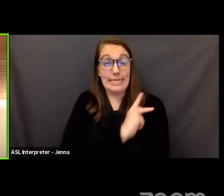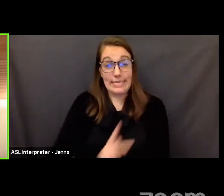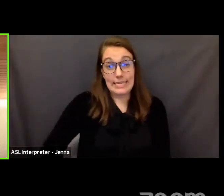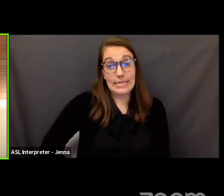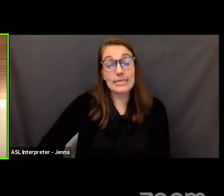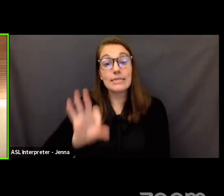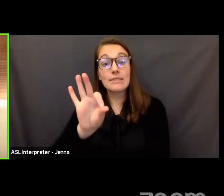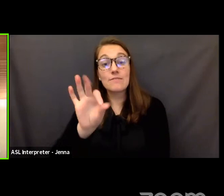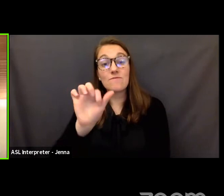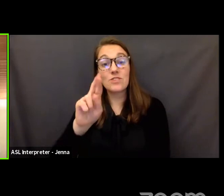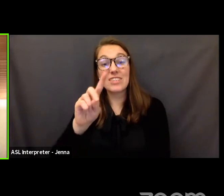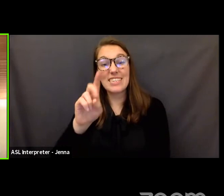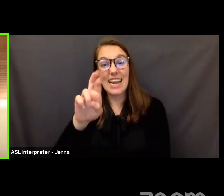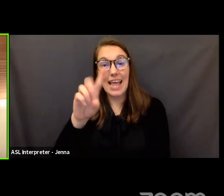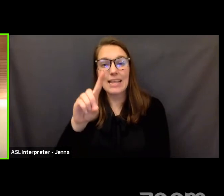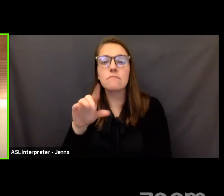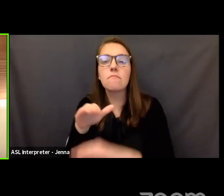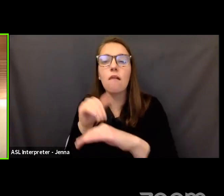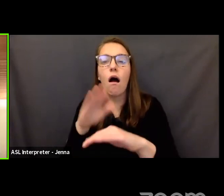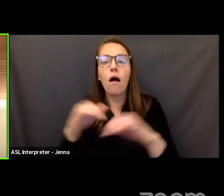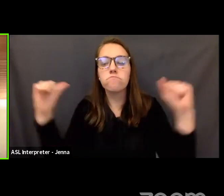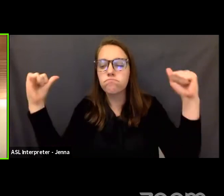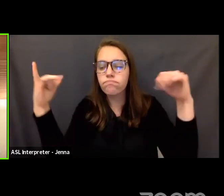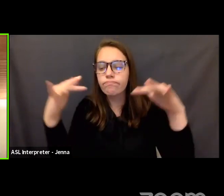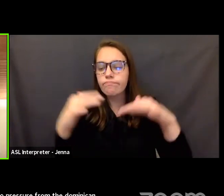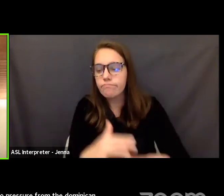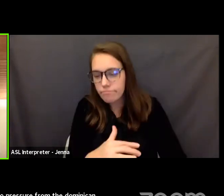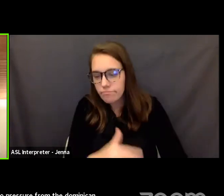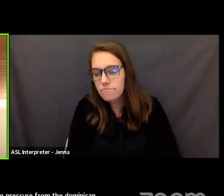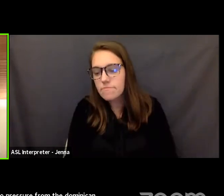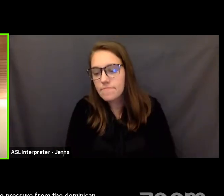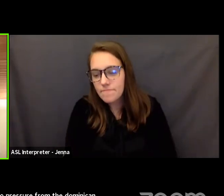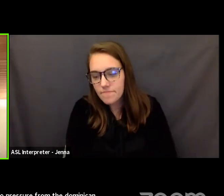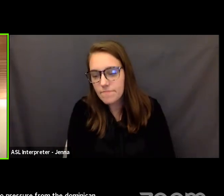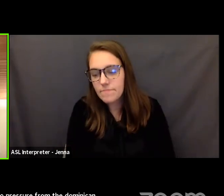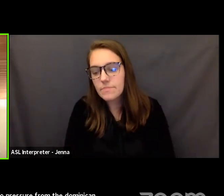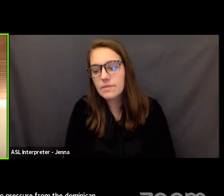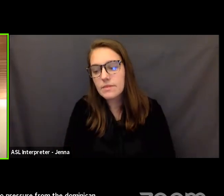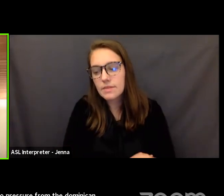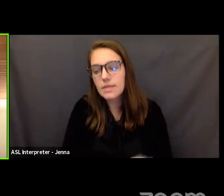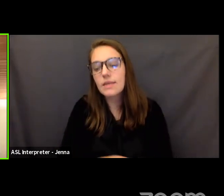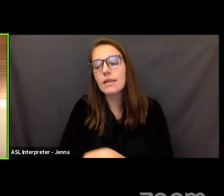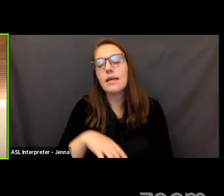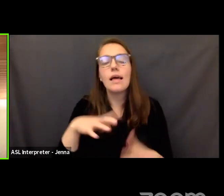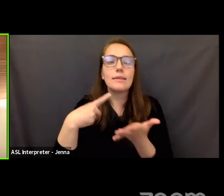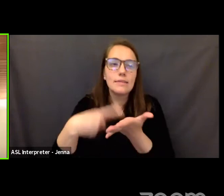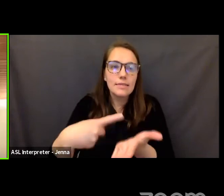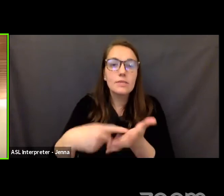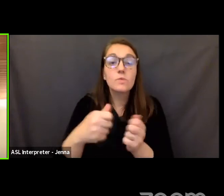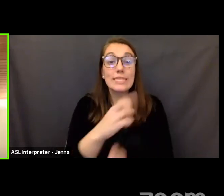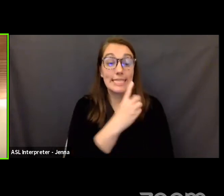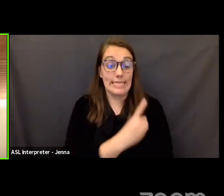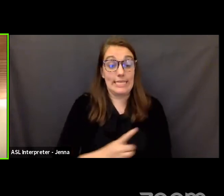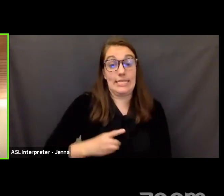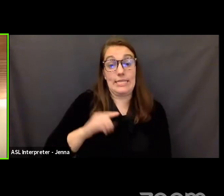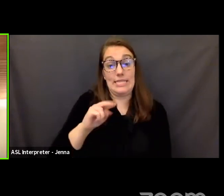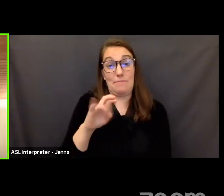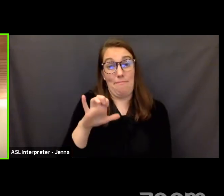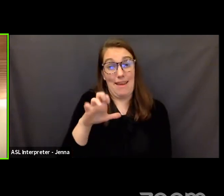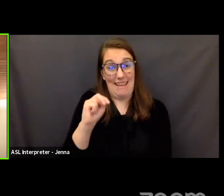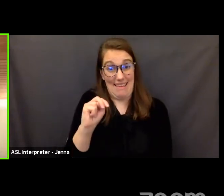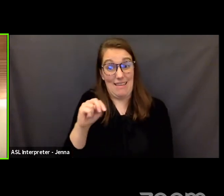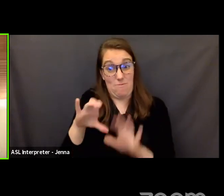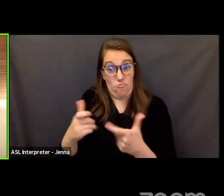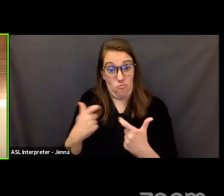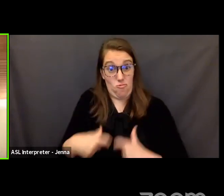pressure from the Dominican Order. Now, in the years leading up to that gathering, the Dominican Order had been decrying the